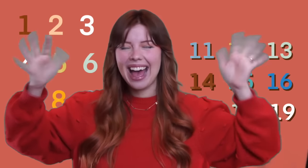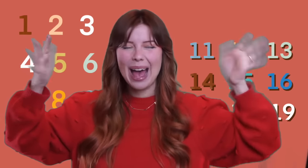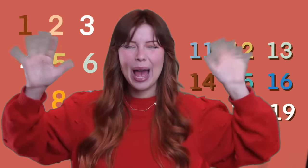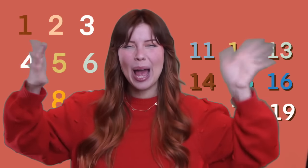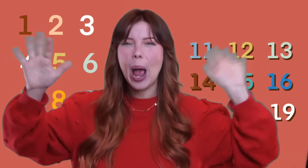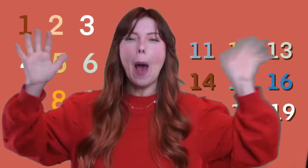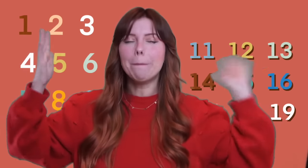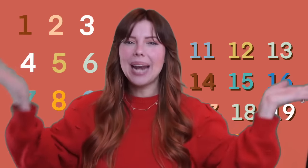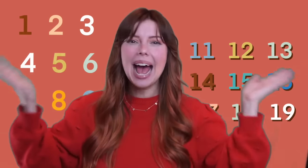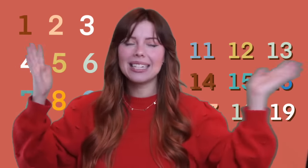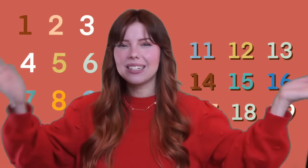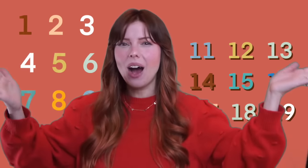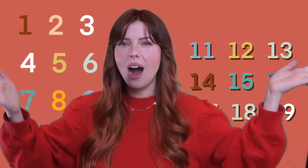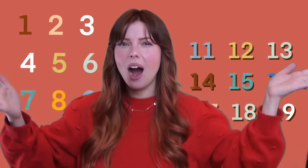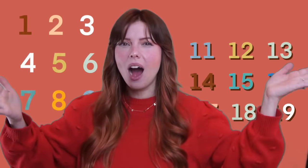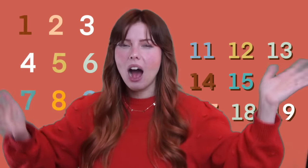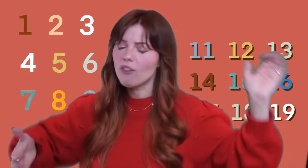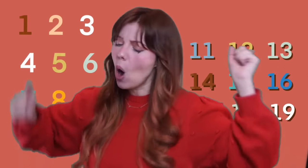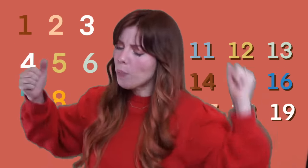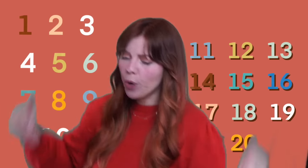Yay! Blast off!